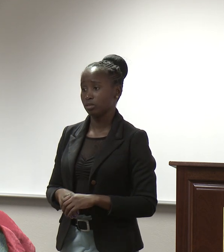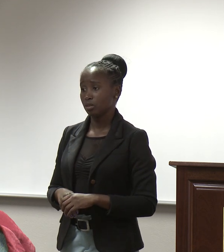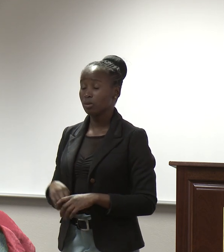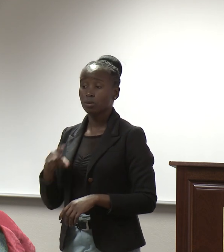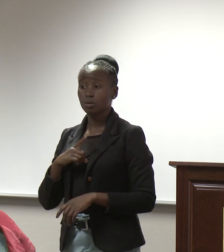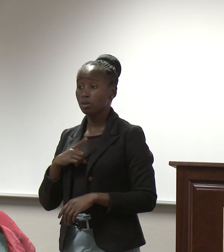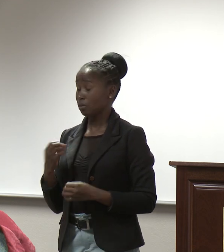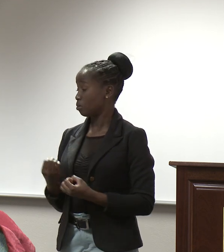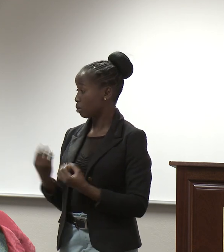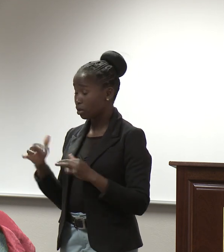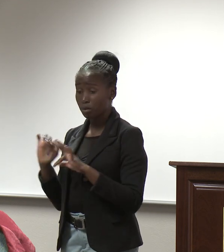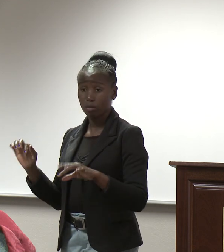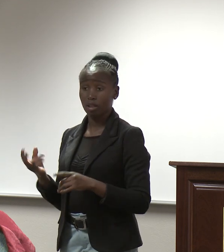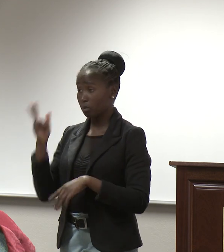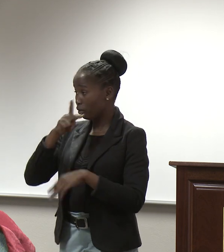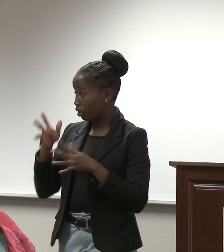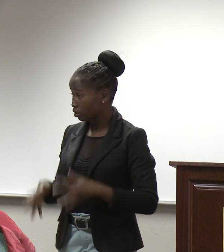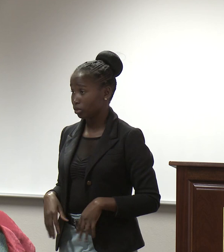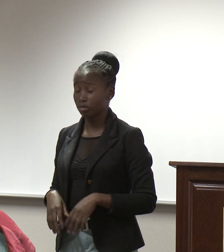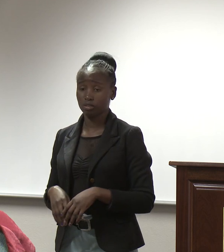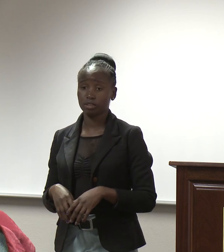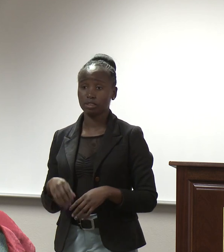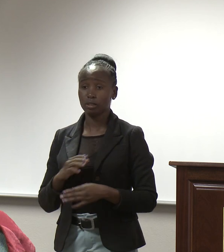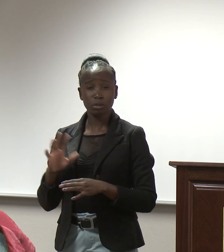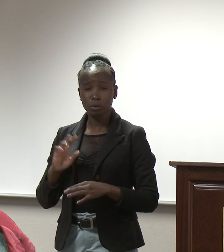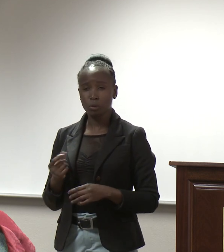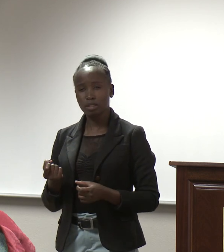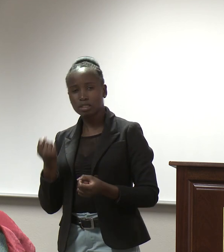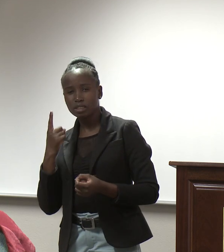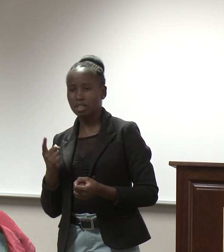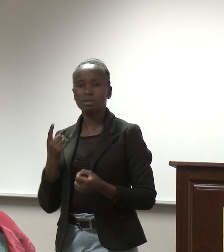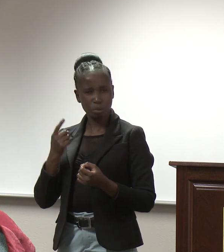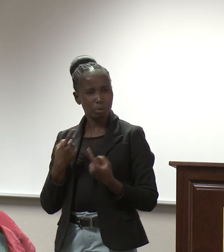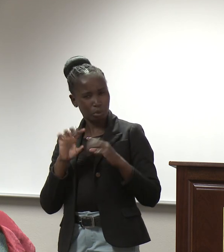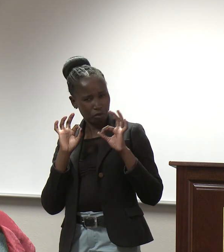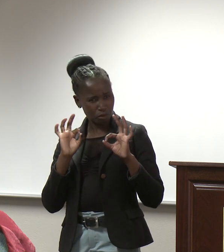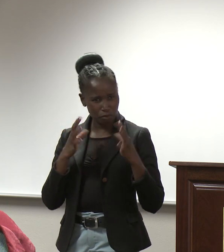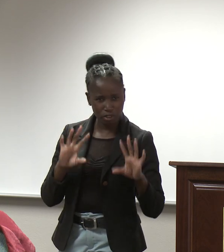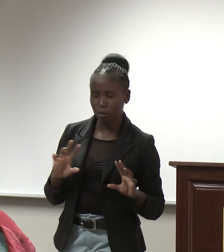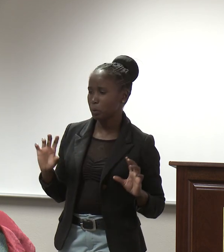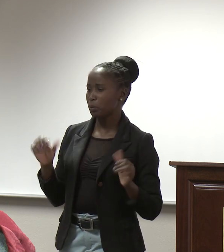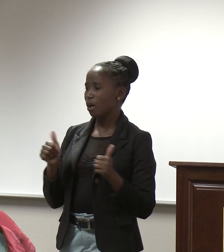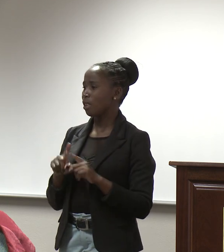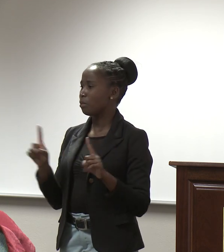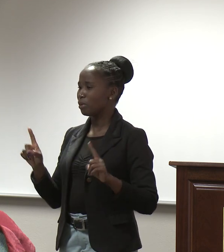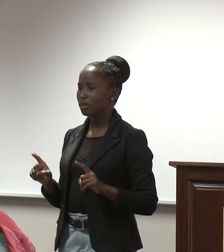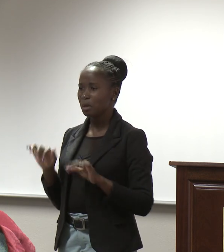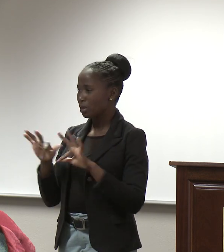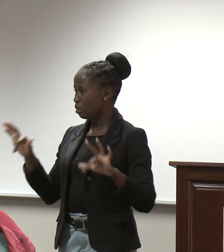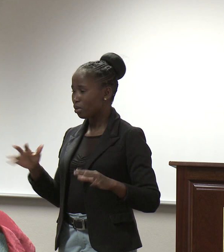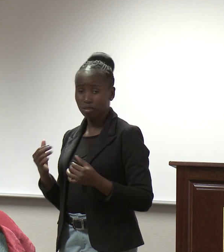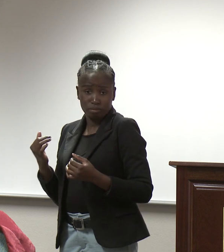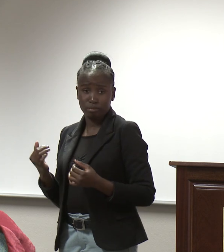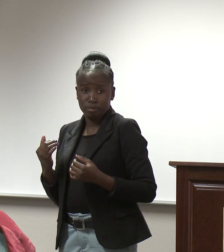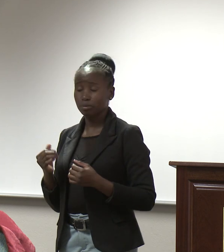understand. Professors, particularly older professors, but after all, we did so well bringing in these people, they are not grateful, in a